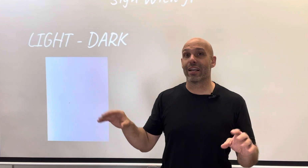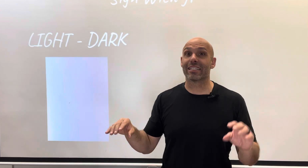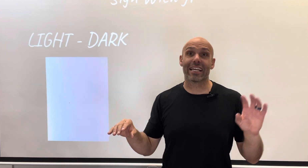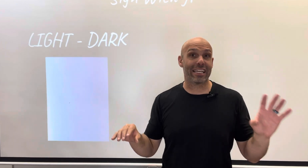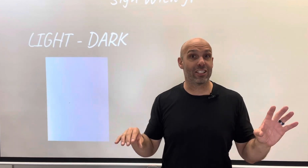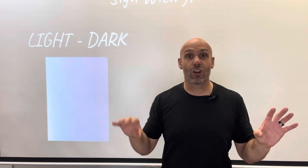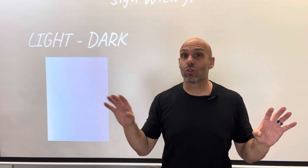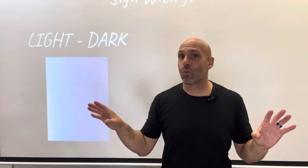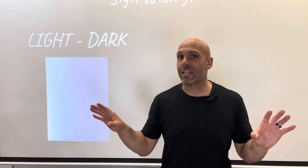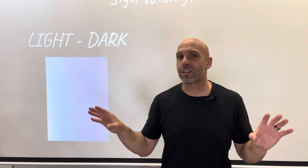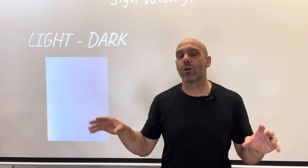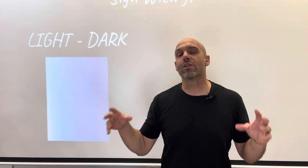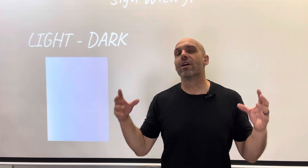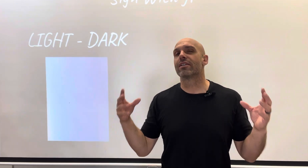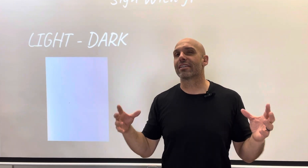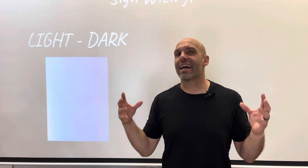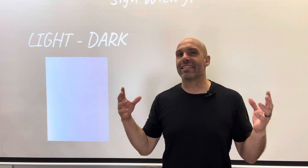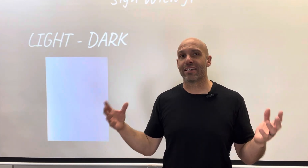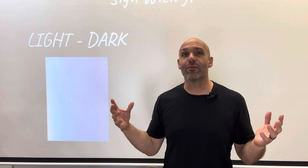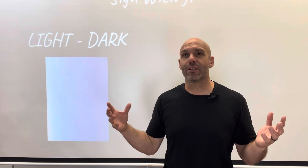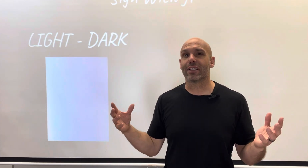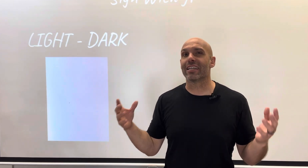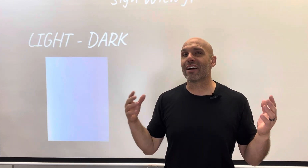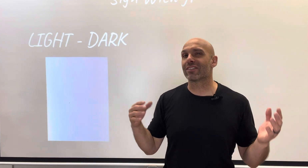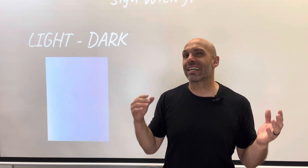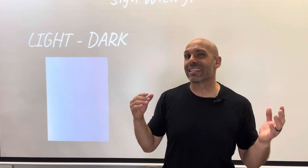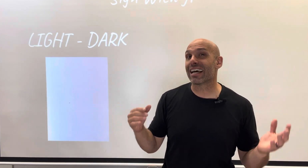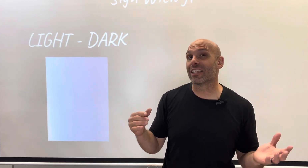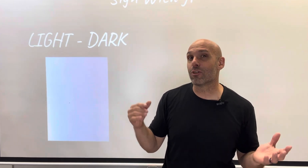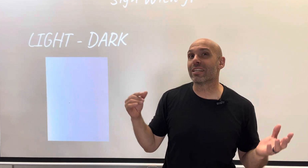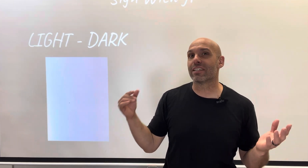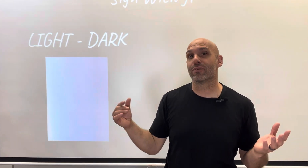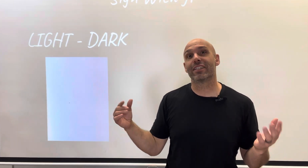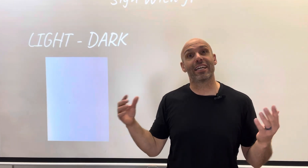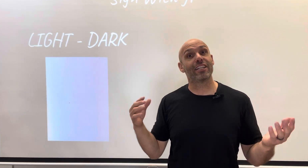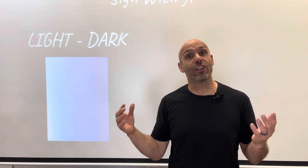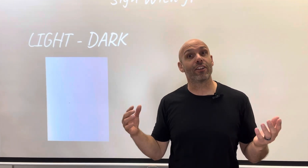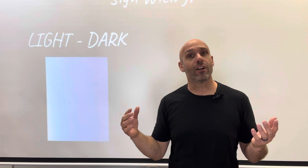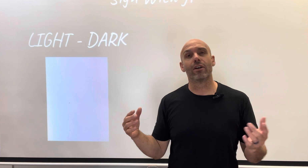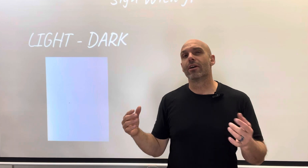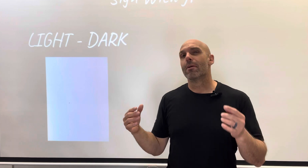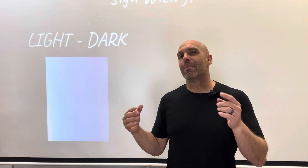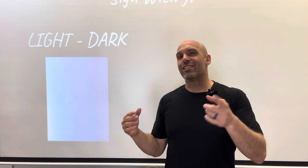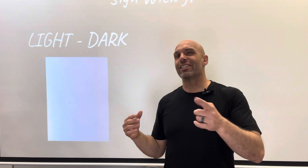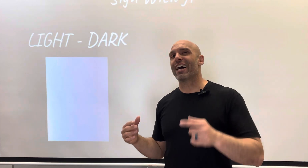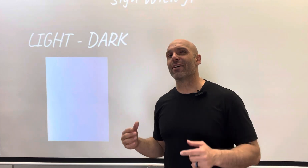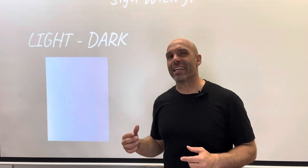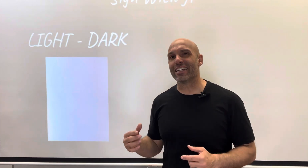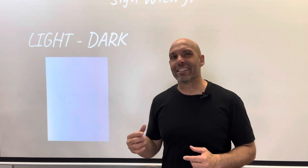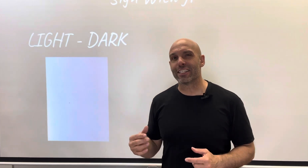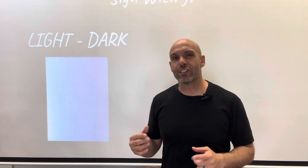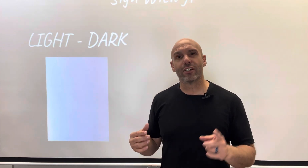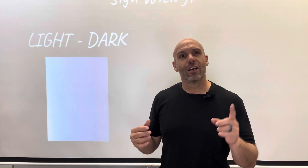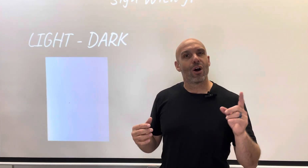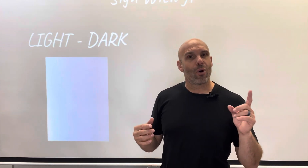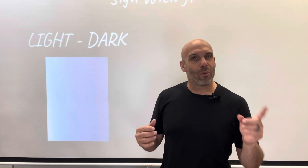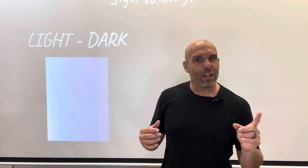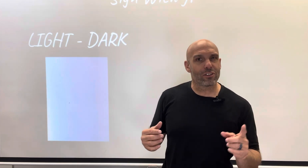like East Coast, West Coast sign differently, sign a little bit differently than each other. But just how in English, we know